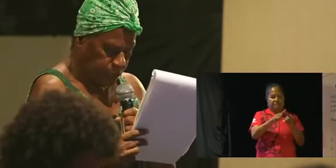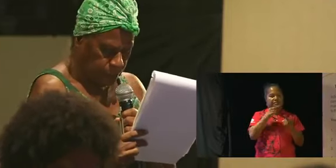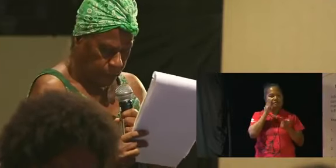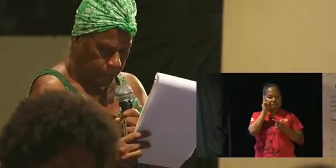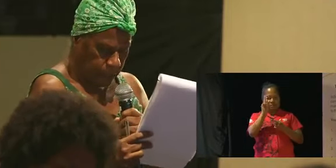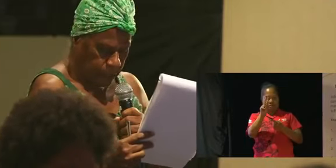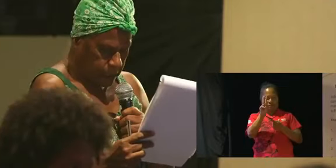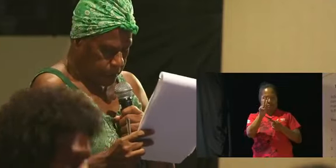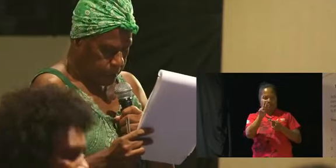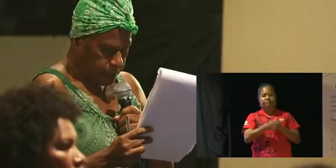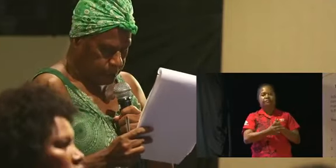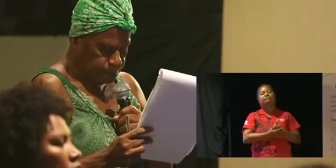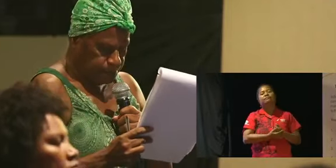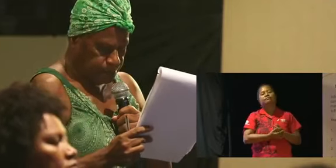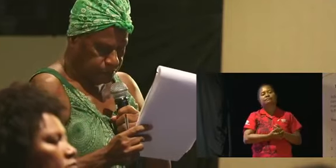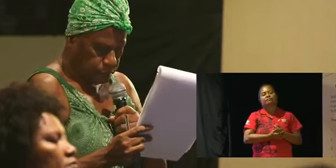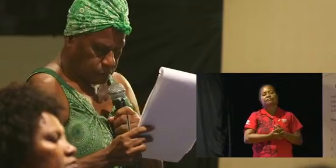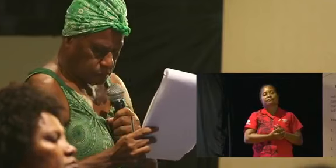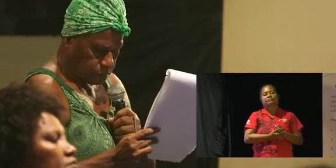look along